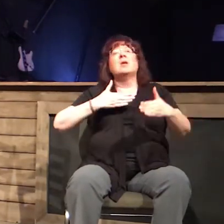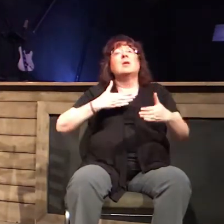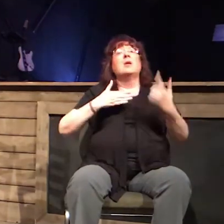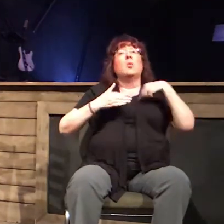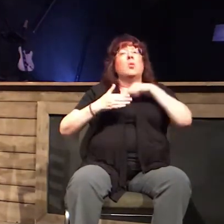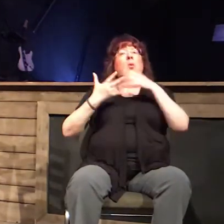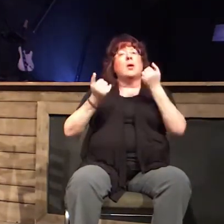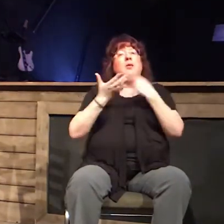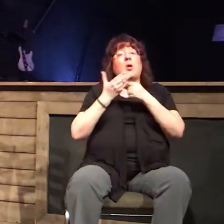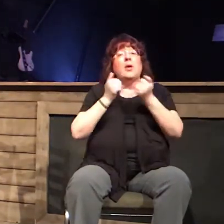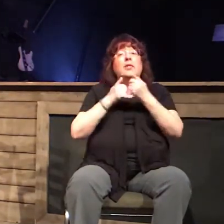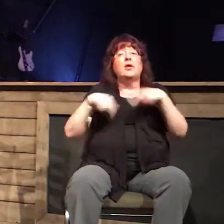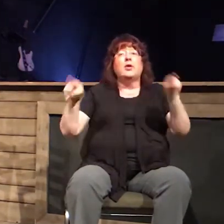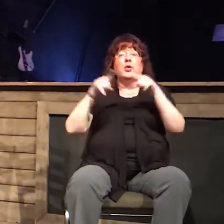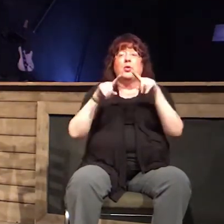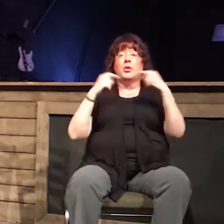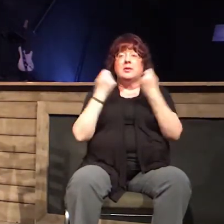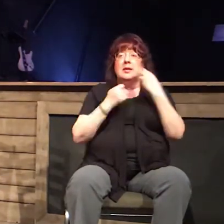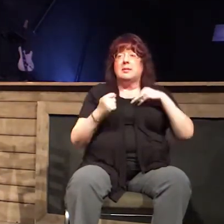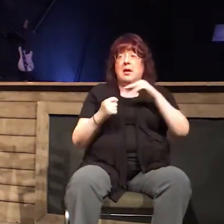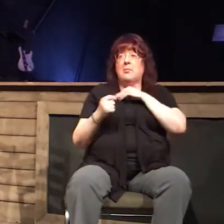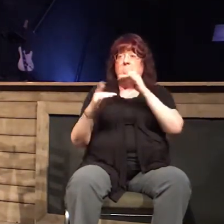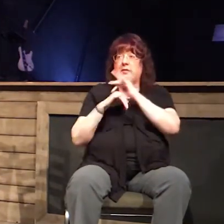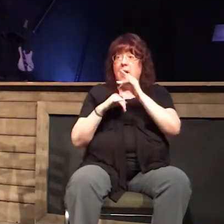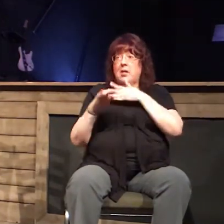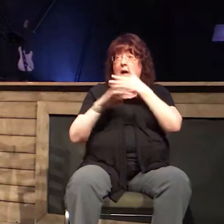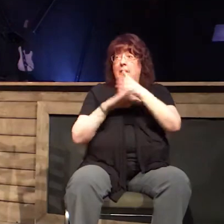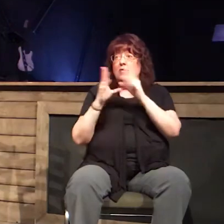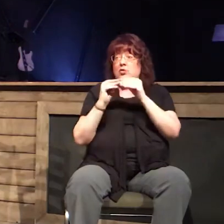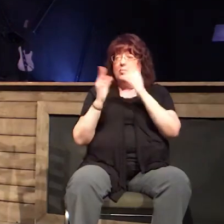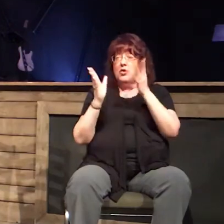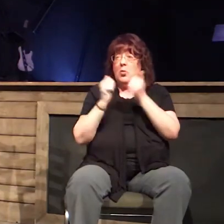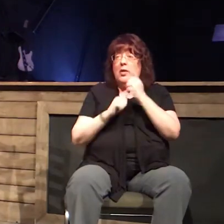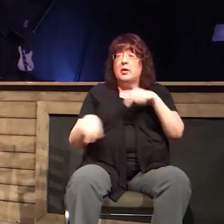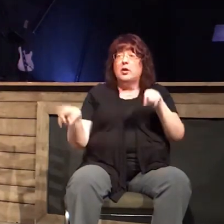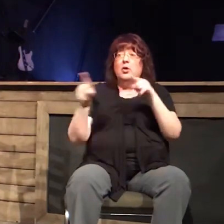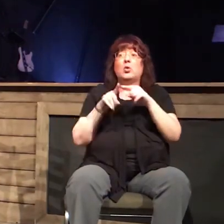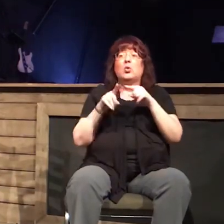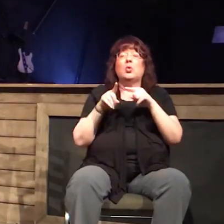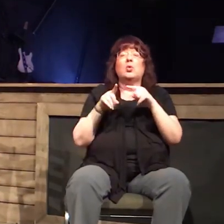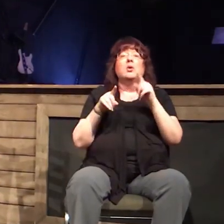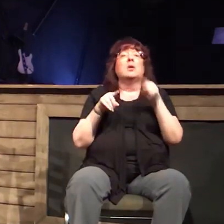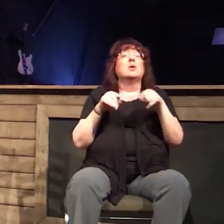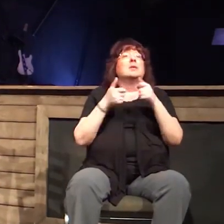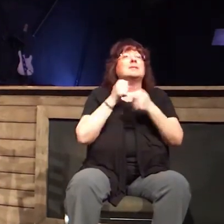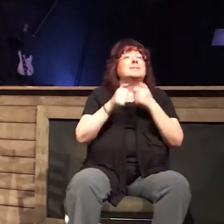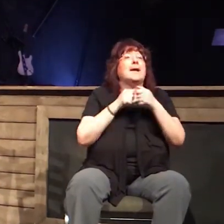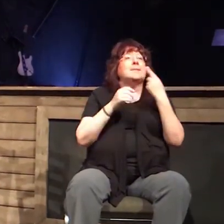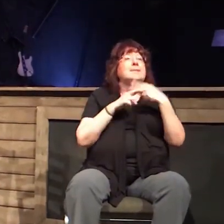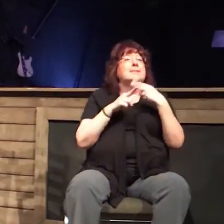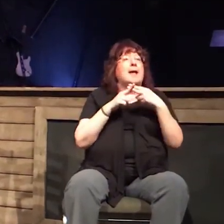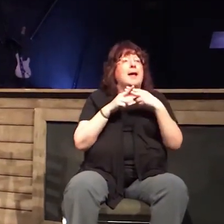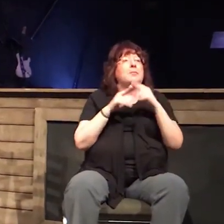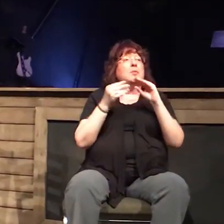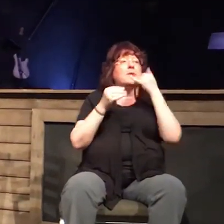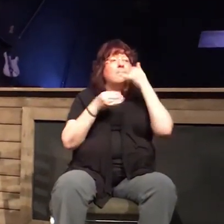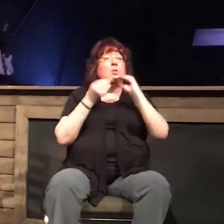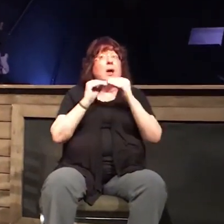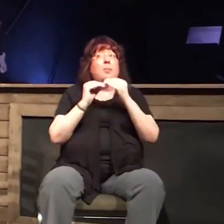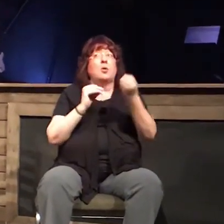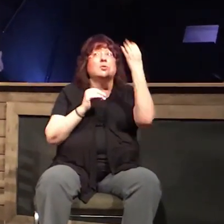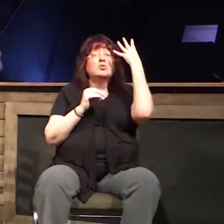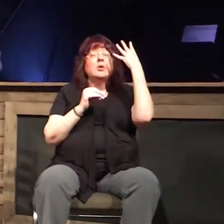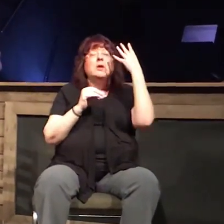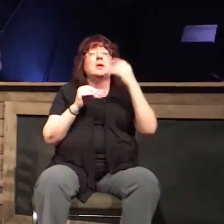And we would love to talk with you about it. One of our team members will be available after service to chat with you. Also, you can text your name to the number that's on the